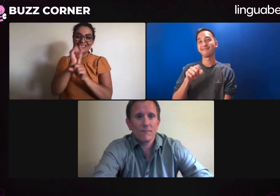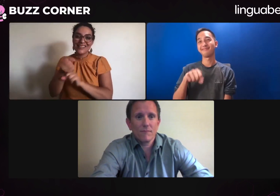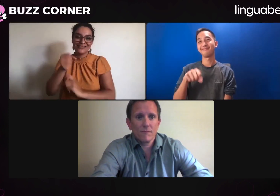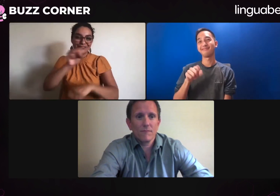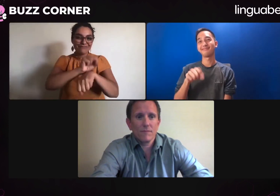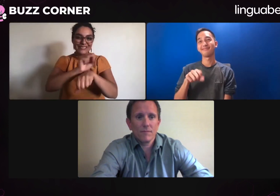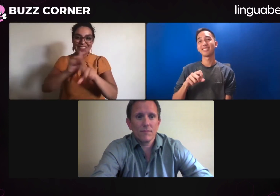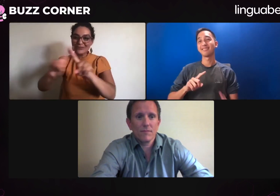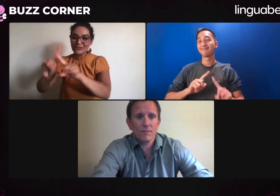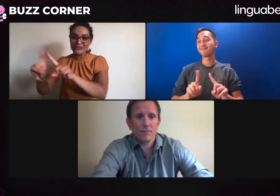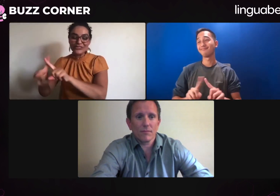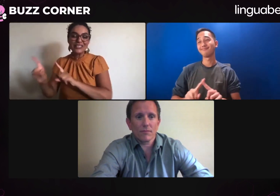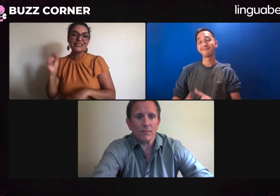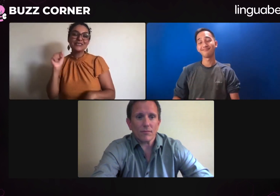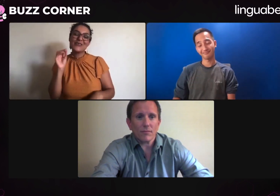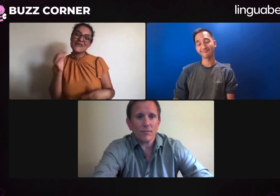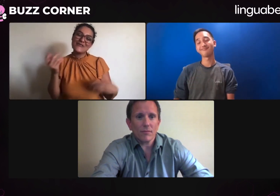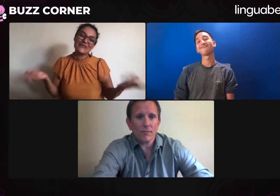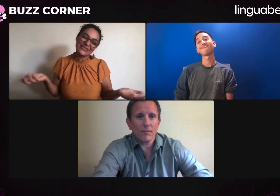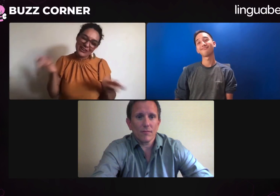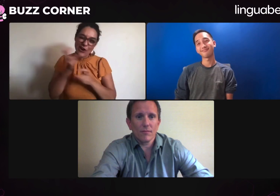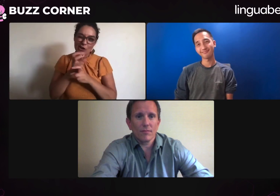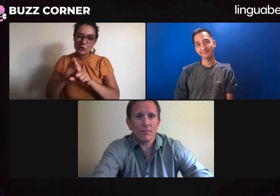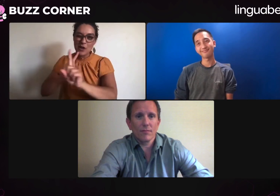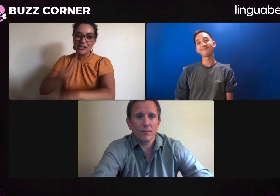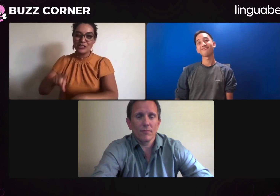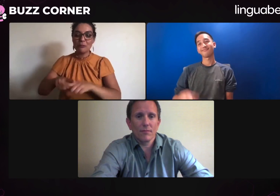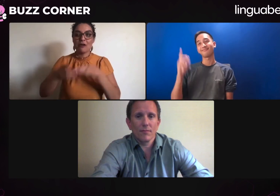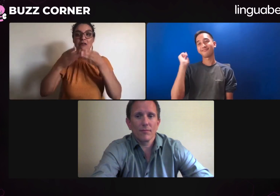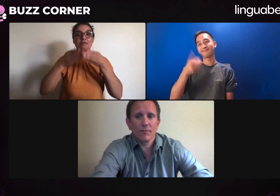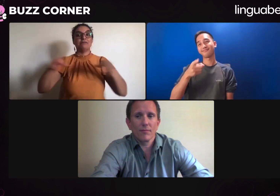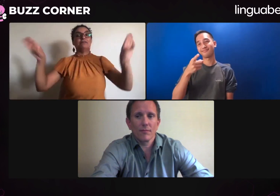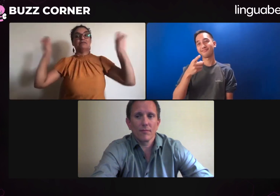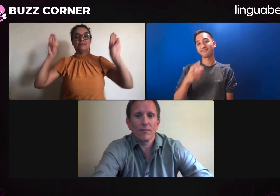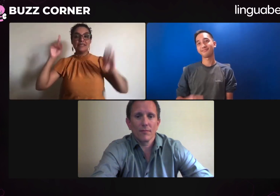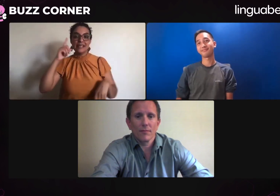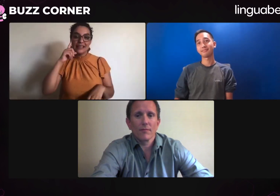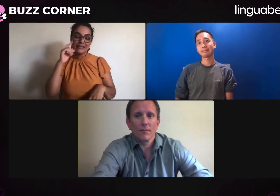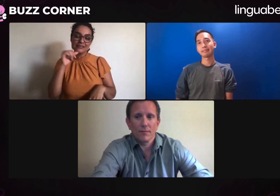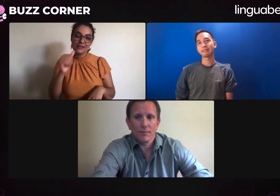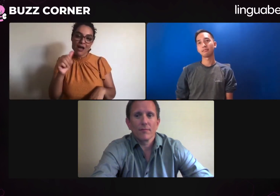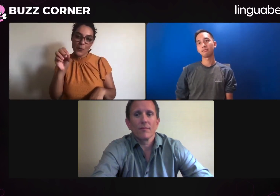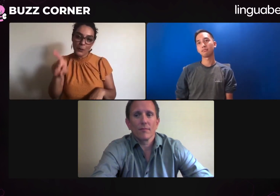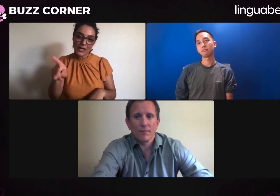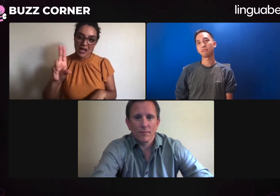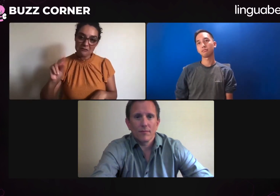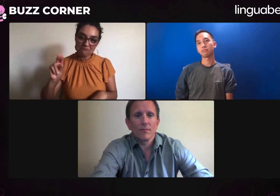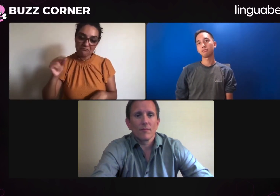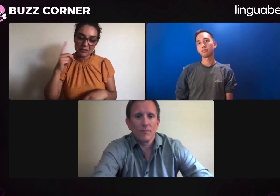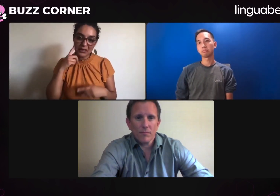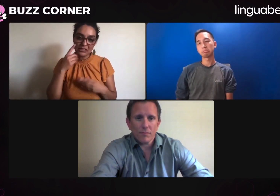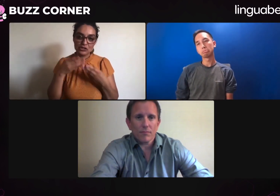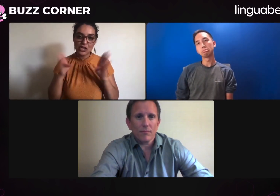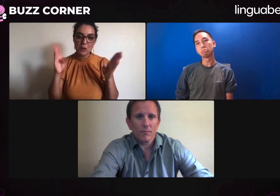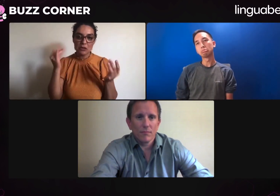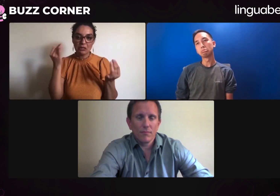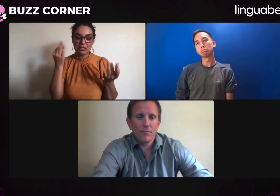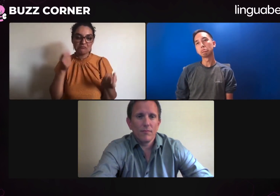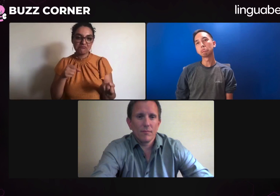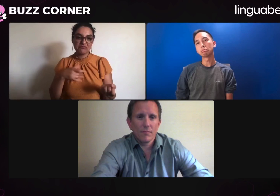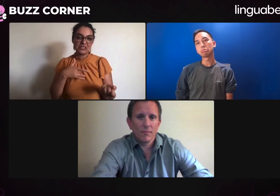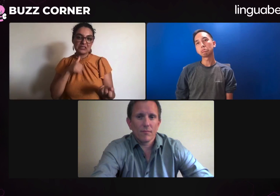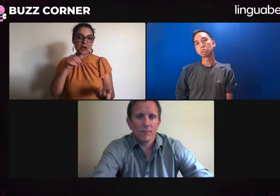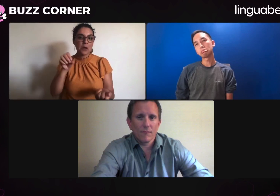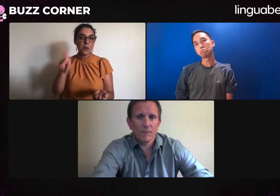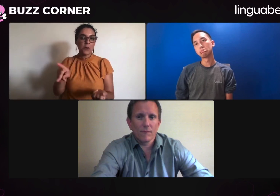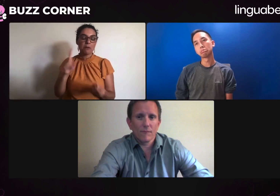that specific assignment, because each assignment is different and comes with its own variables. But in general, I would say that's